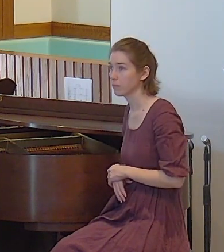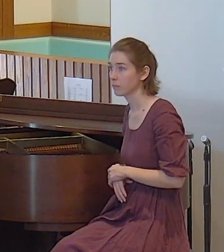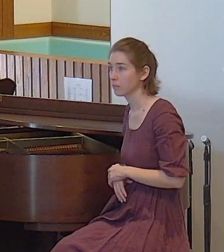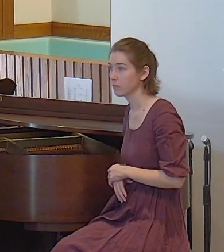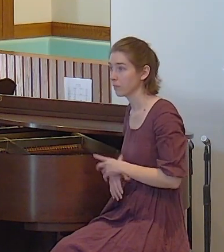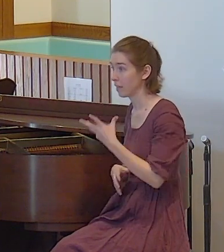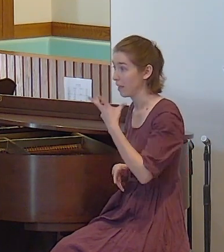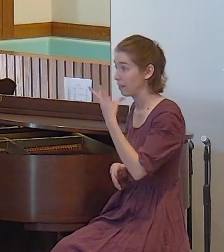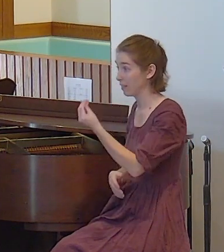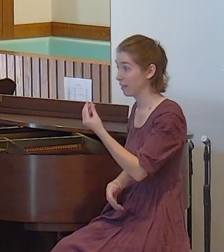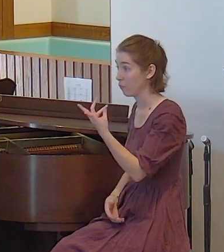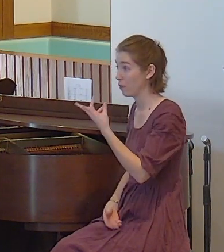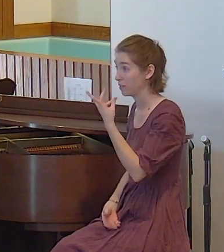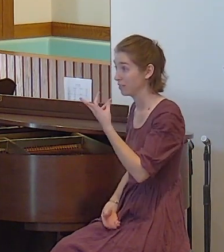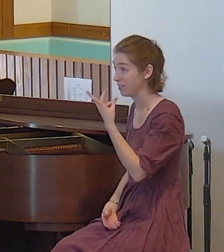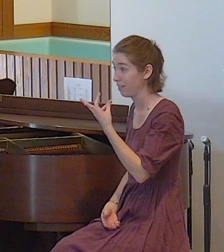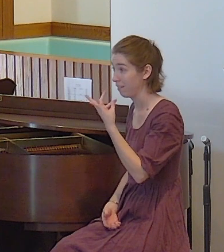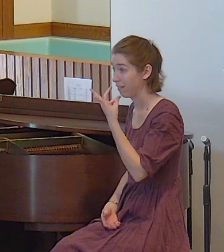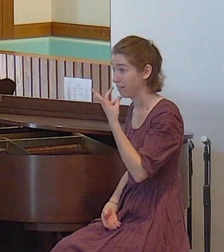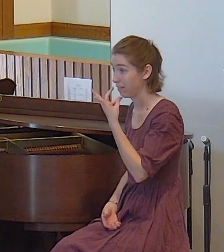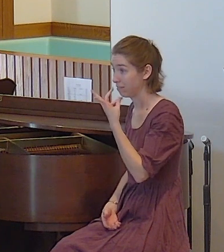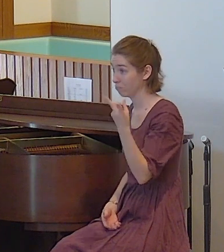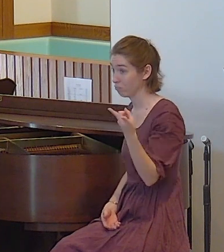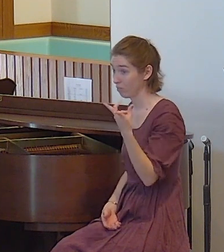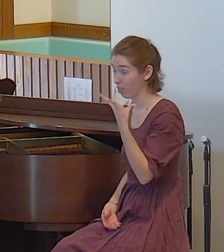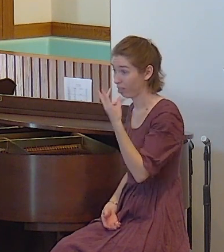They leave Wednesday.